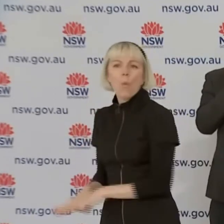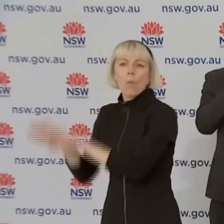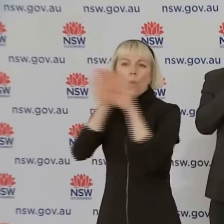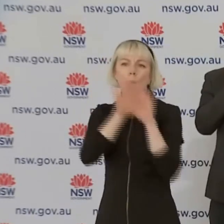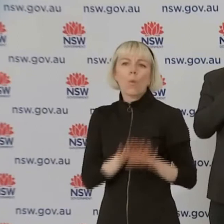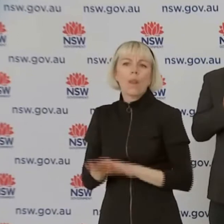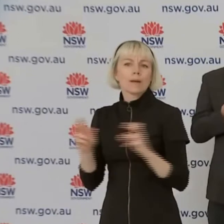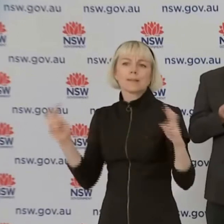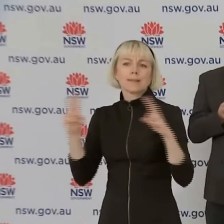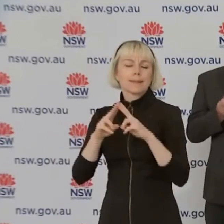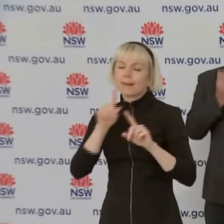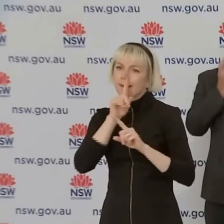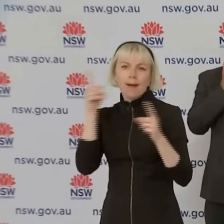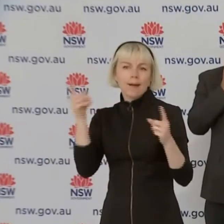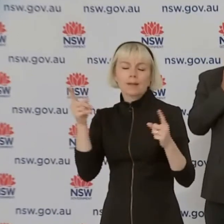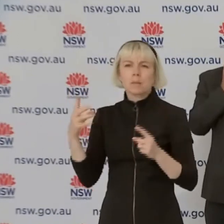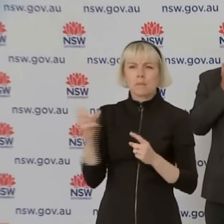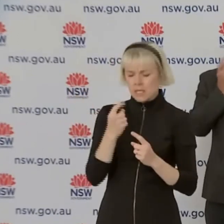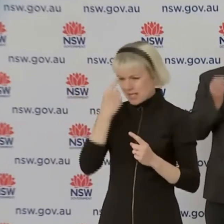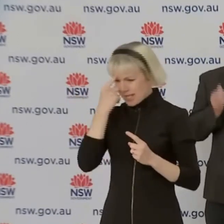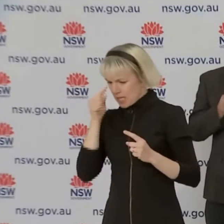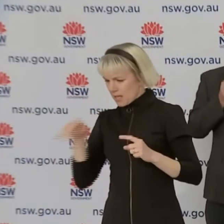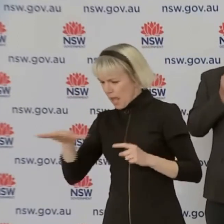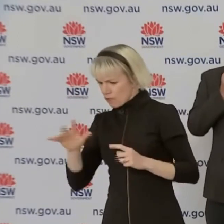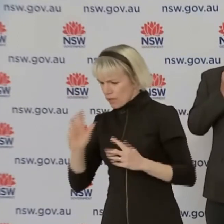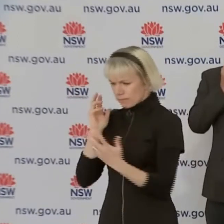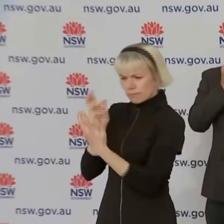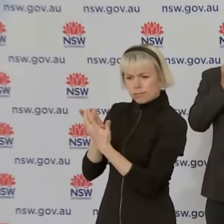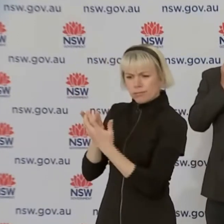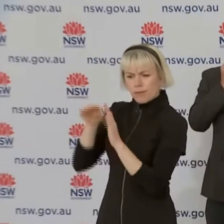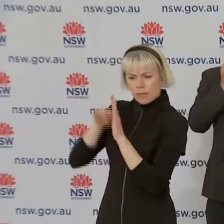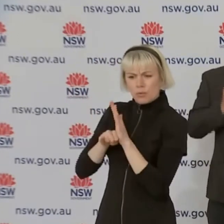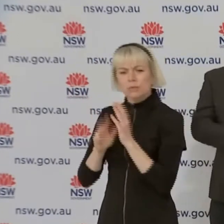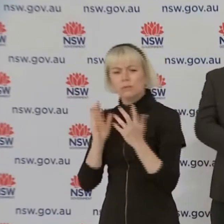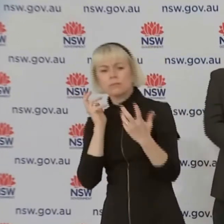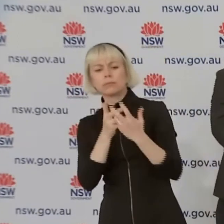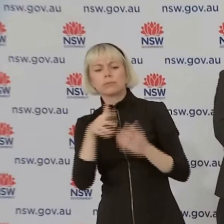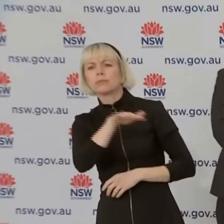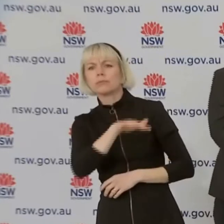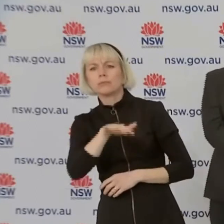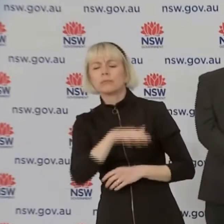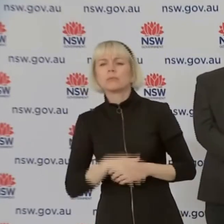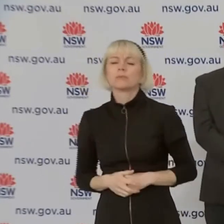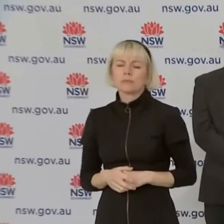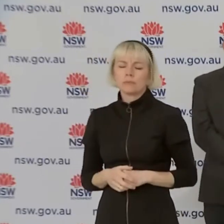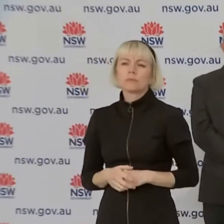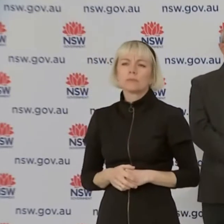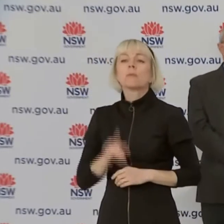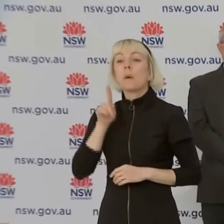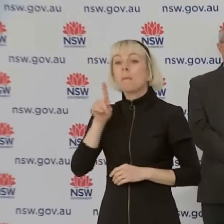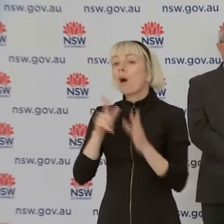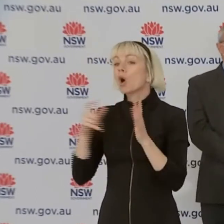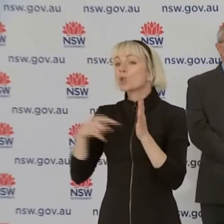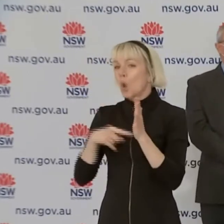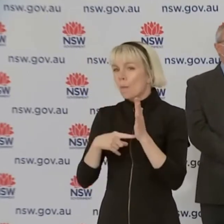is experienced in those communities. But it's important for us to prepare for every student to sit the HSC in October to make sure that that's a safe way to